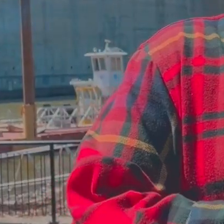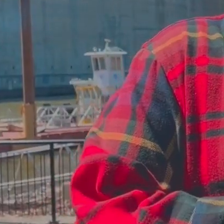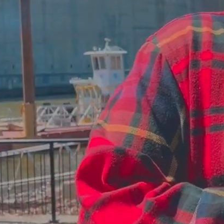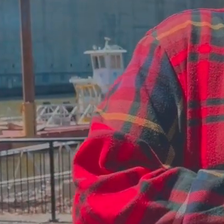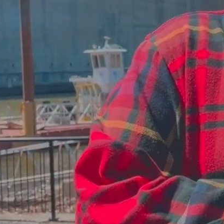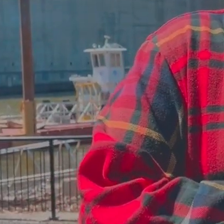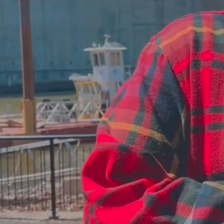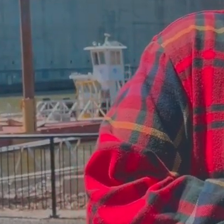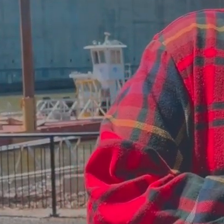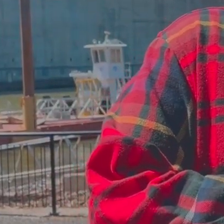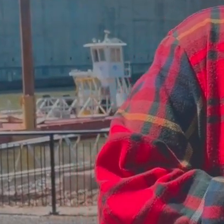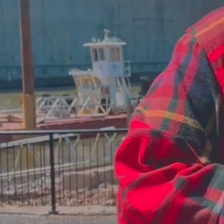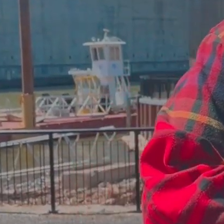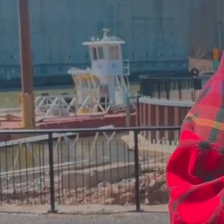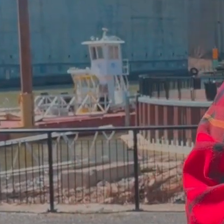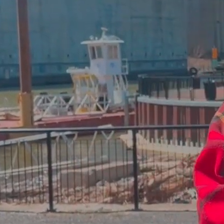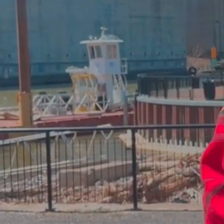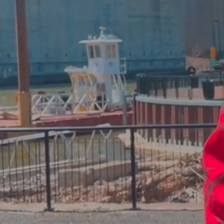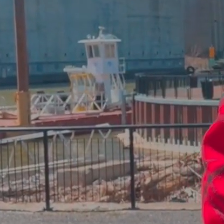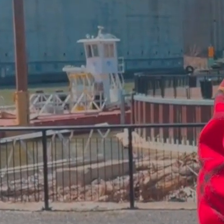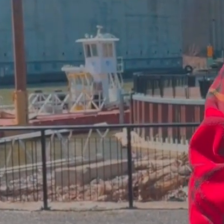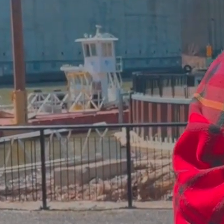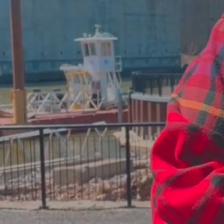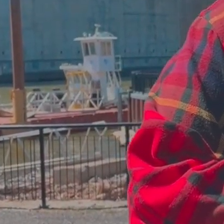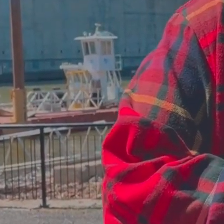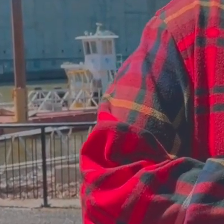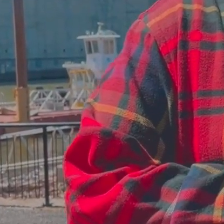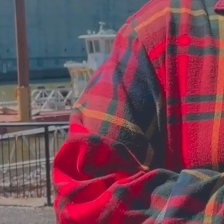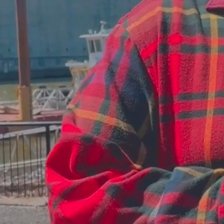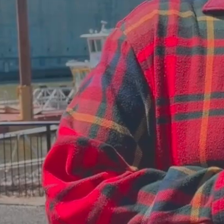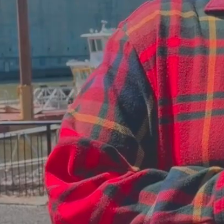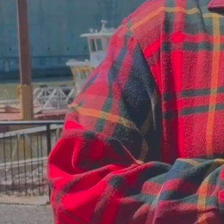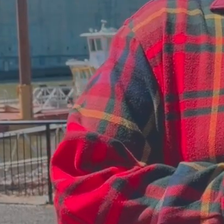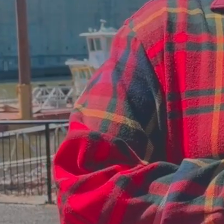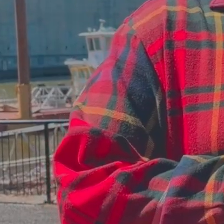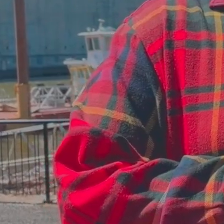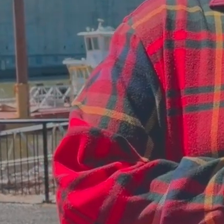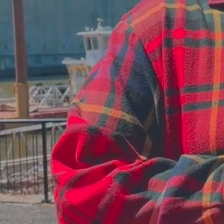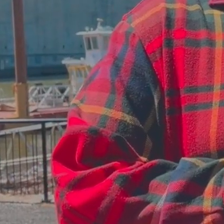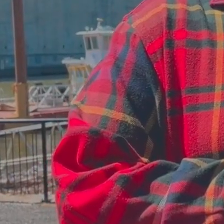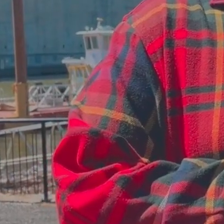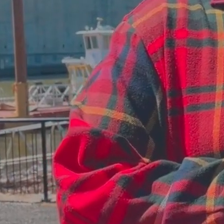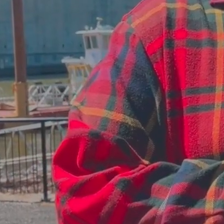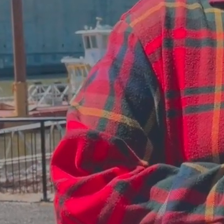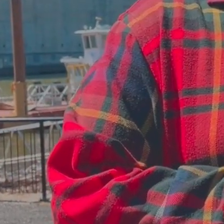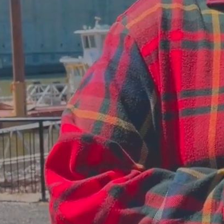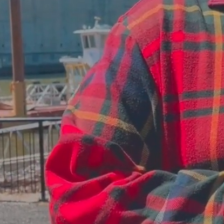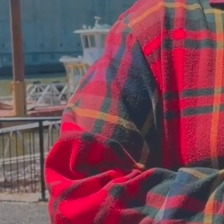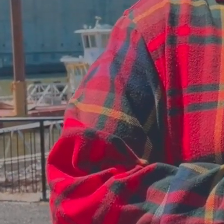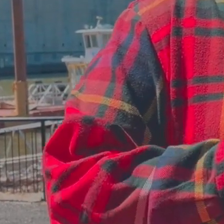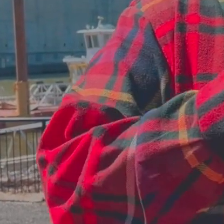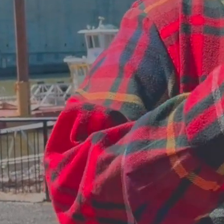Greetings. Perry Pope, Preventative Maintenance Coordinator and also a principal member of the Buffalo Sewer Authority's outreach